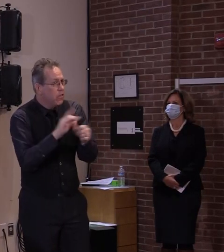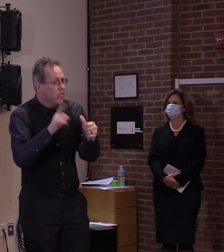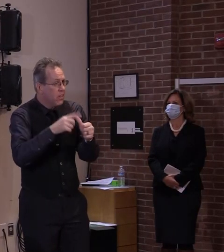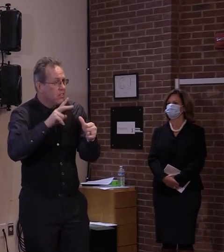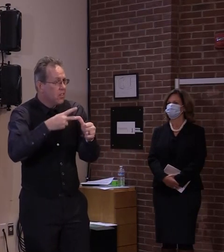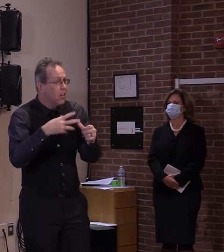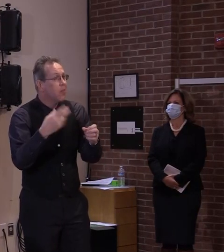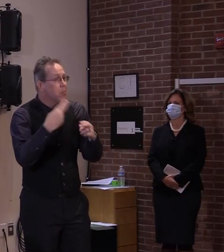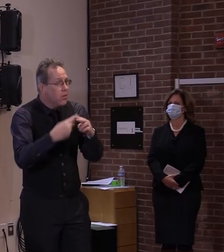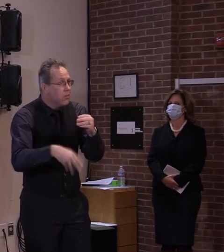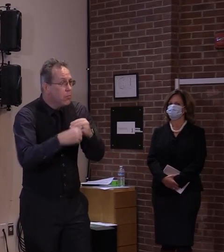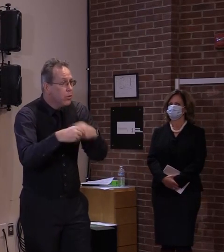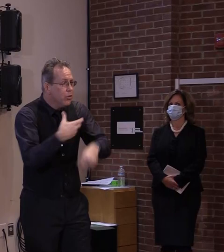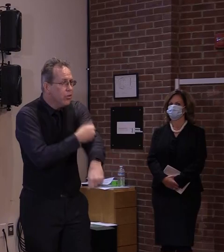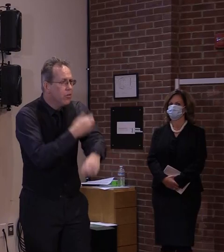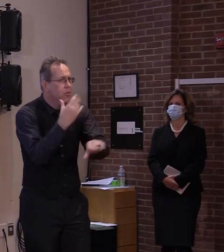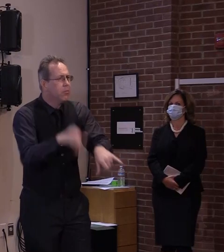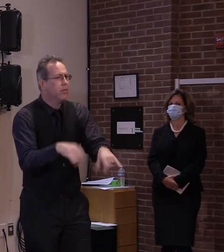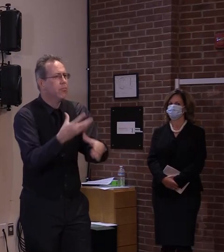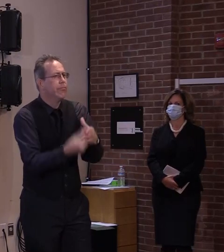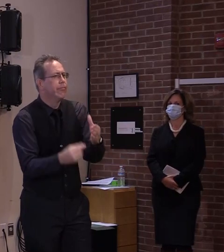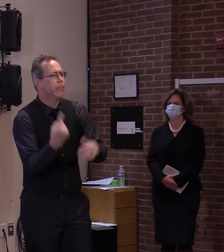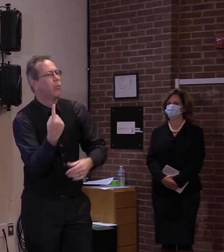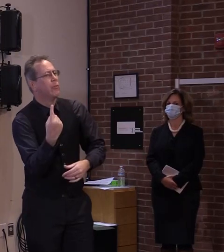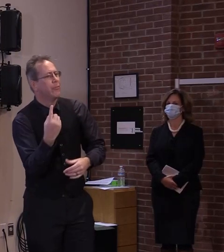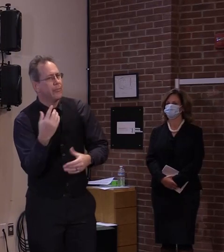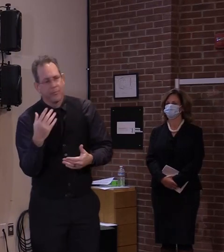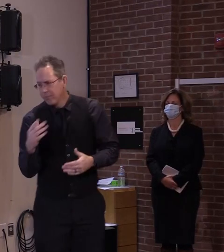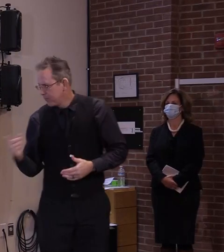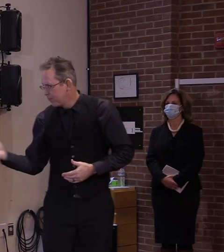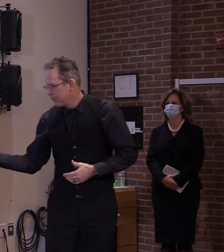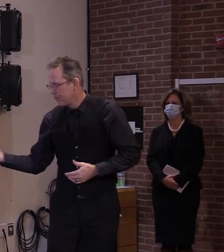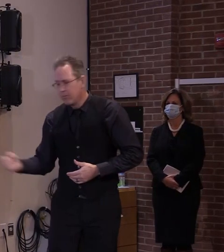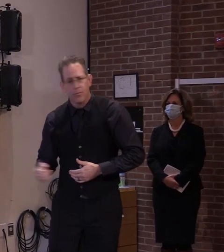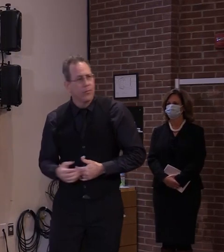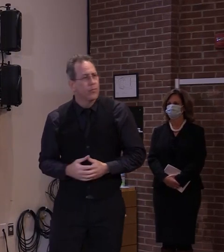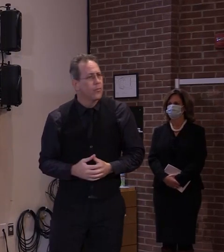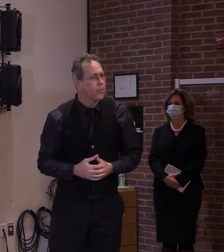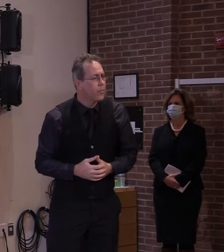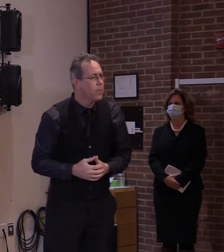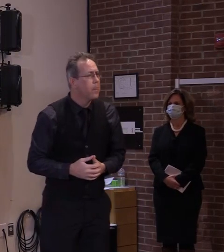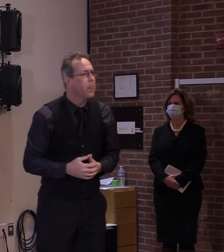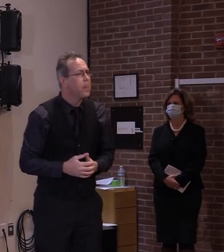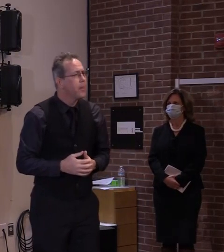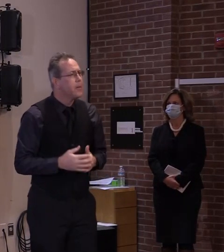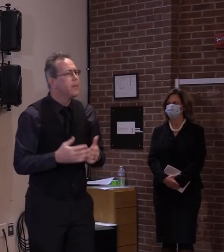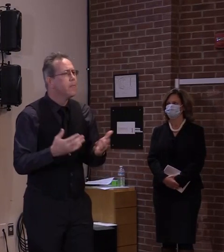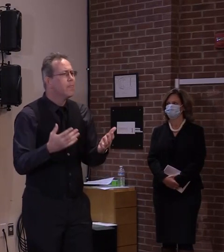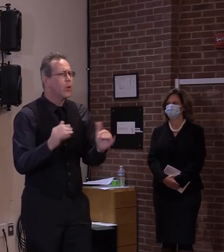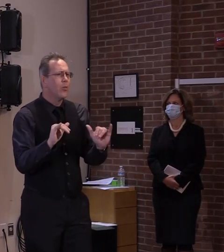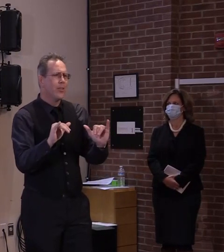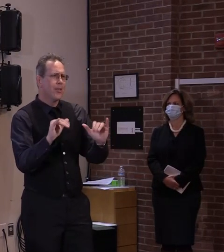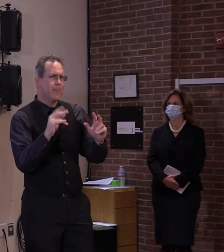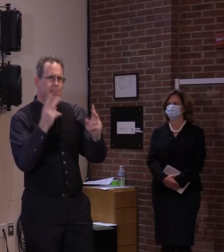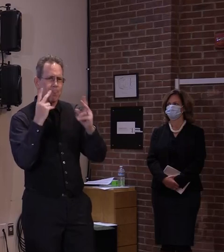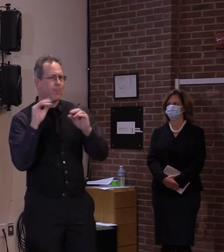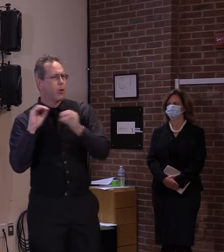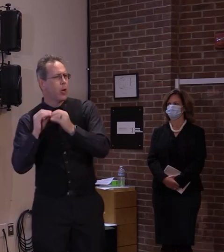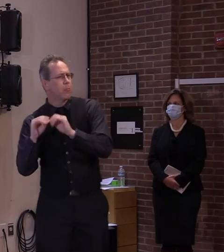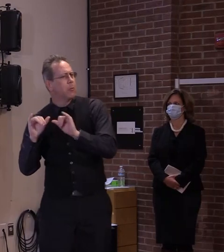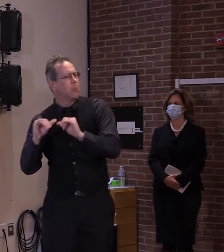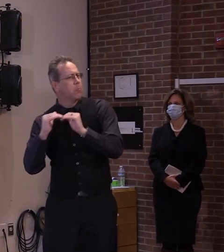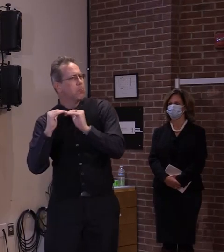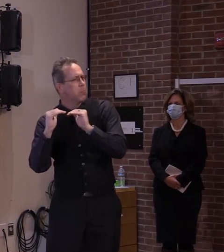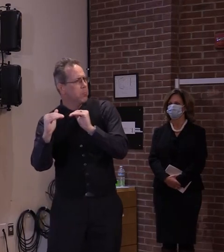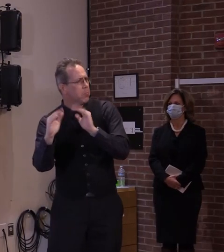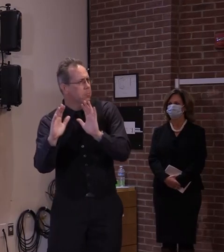boosted population over the last 6 weeks. So those numbers have held steady. Just shows how important it is to get your booster generally, but